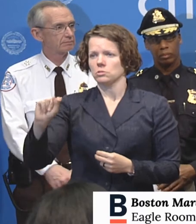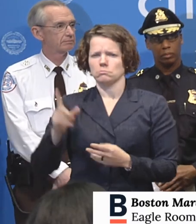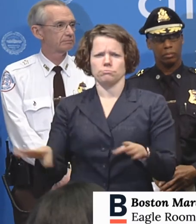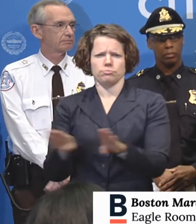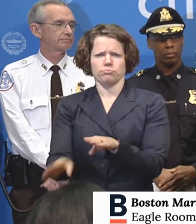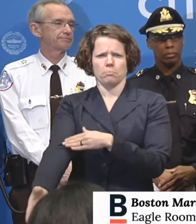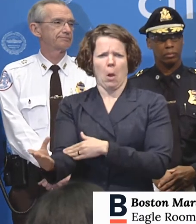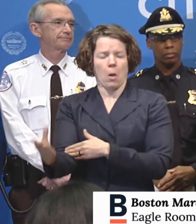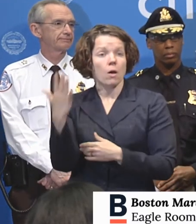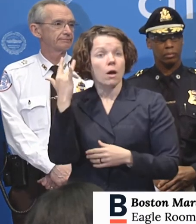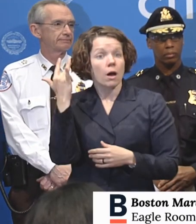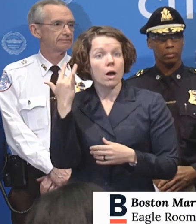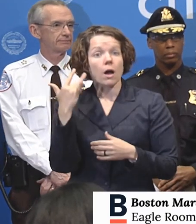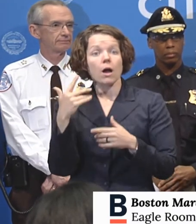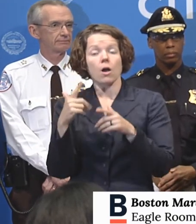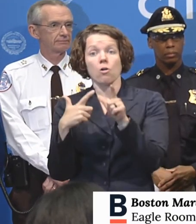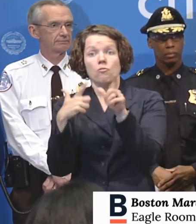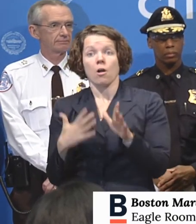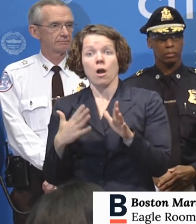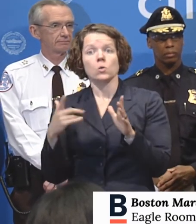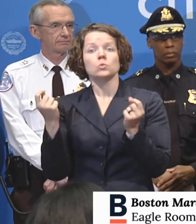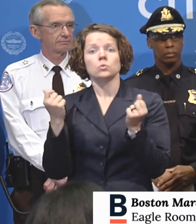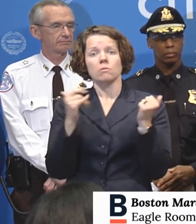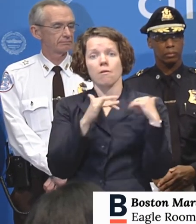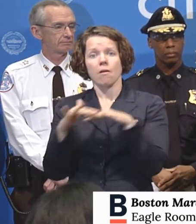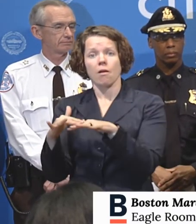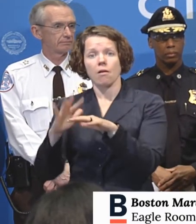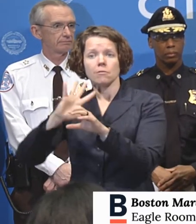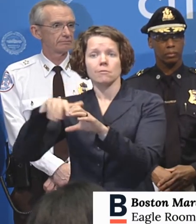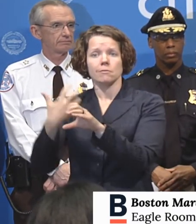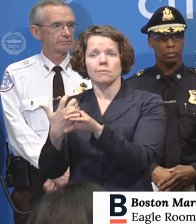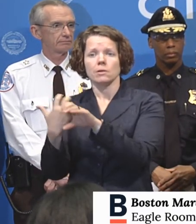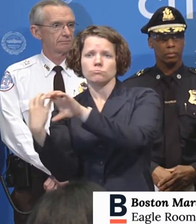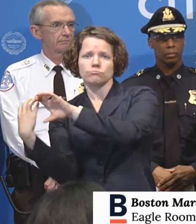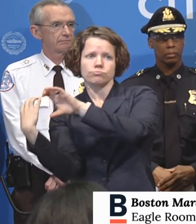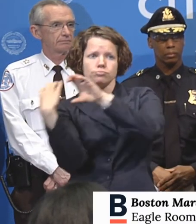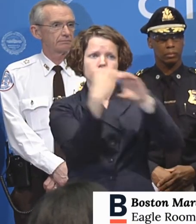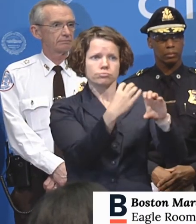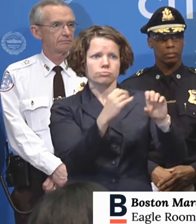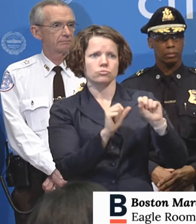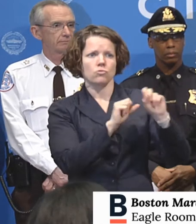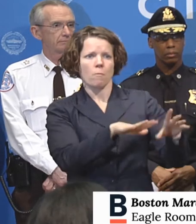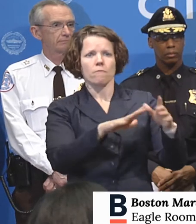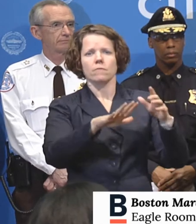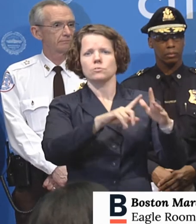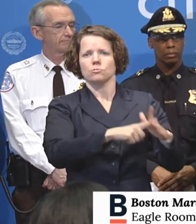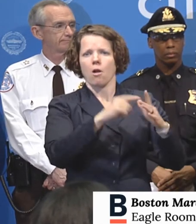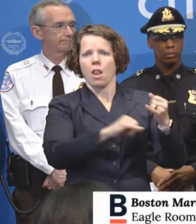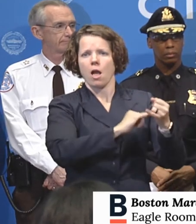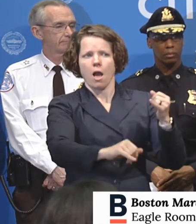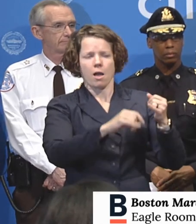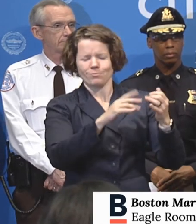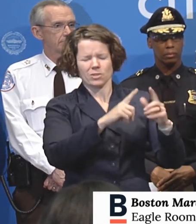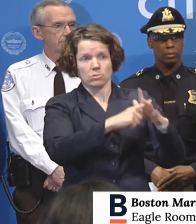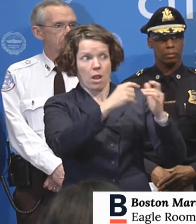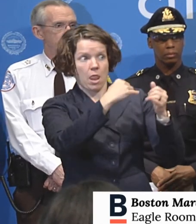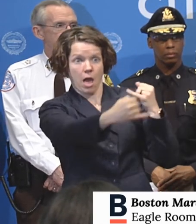to Hopkinton will leave from Boston Common at 5:45 p.m.